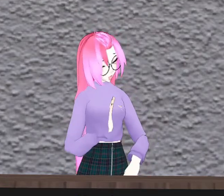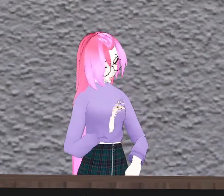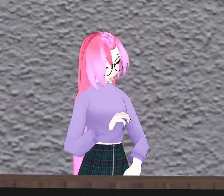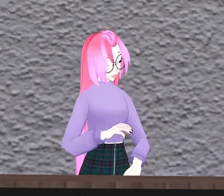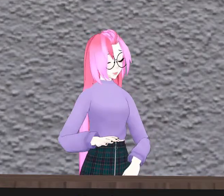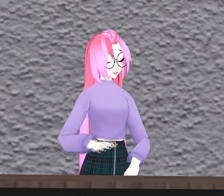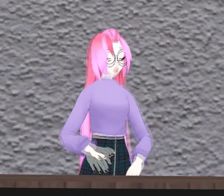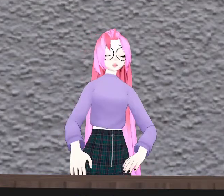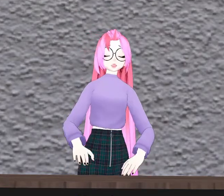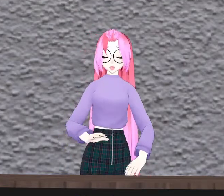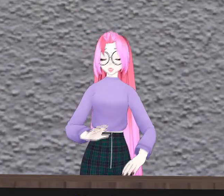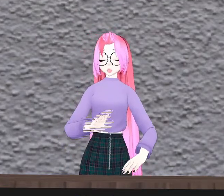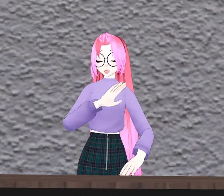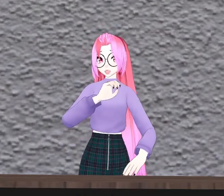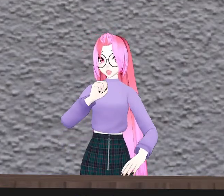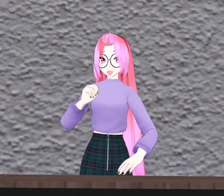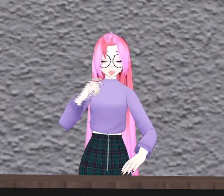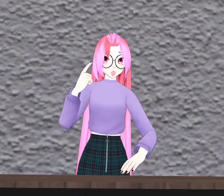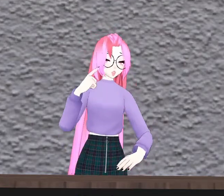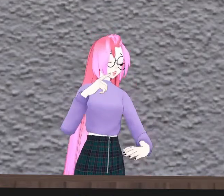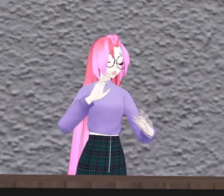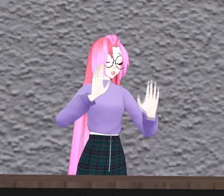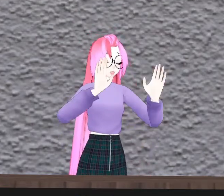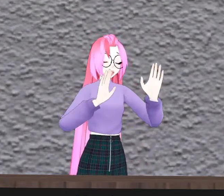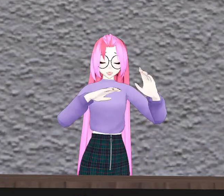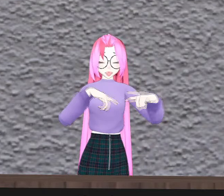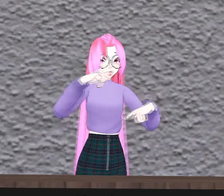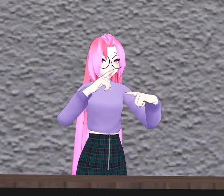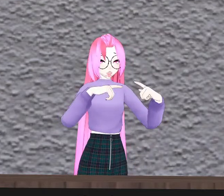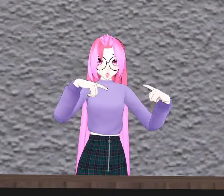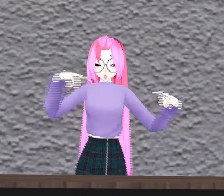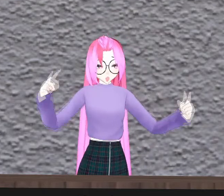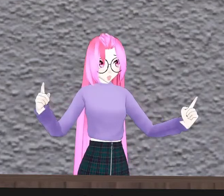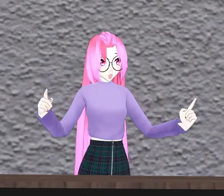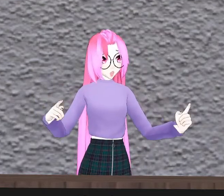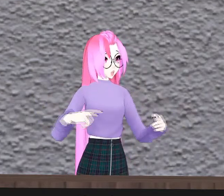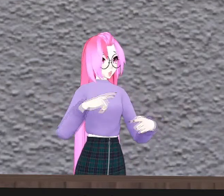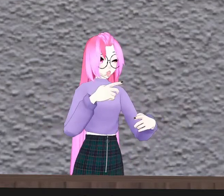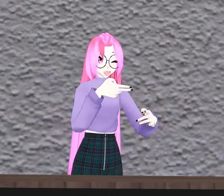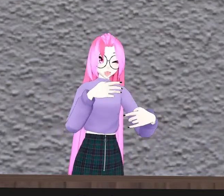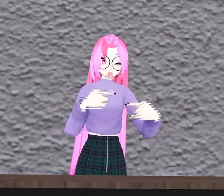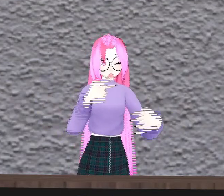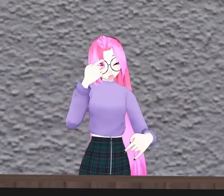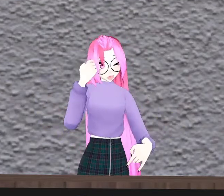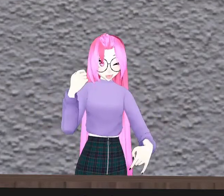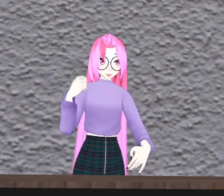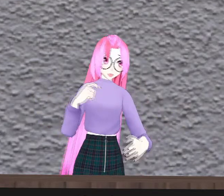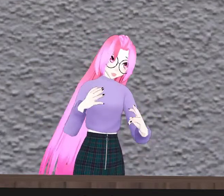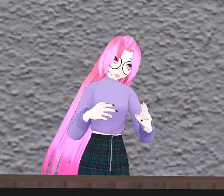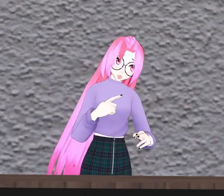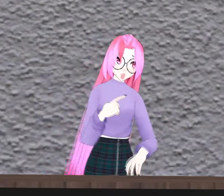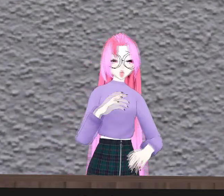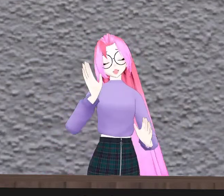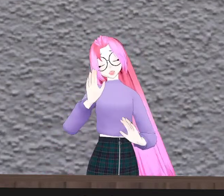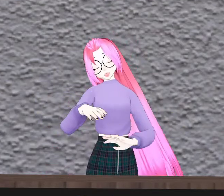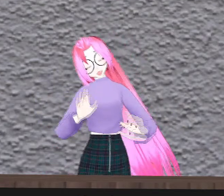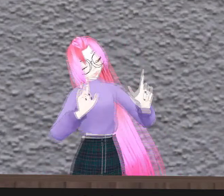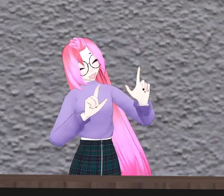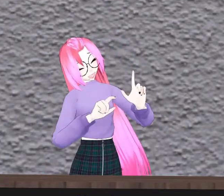cool. And I think it's amazing seeing all the diversities in name signs because people think, okay, so it's just the